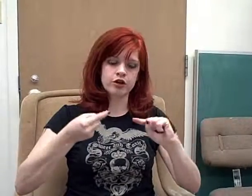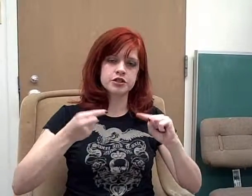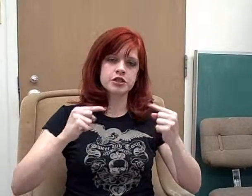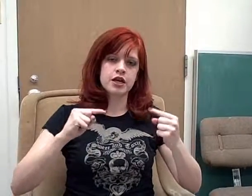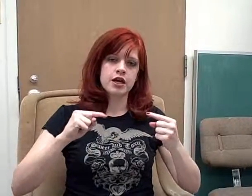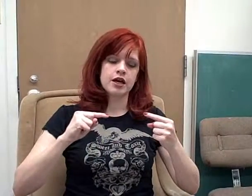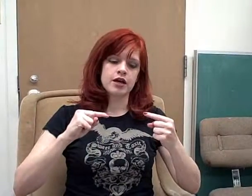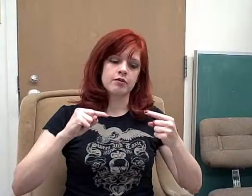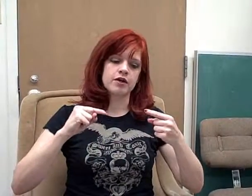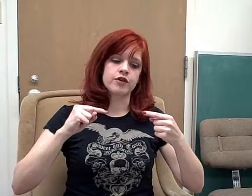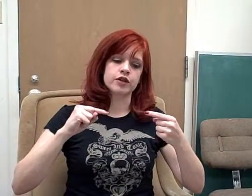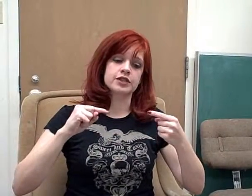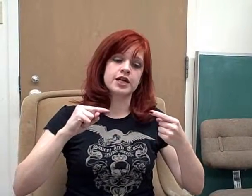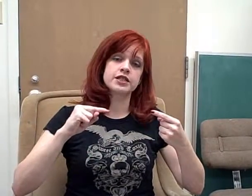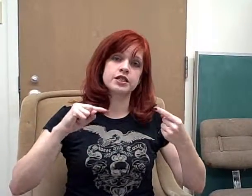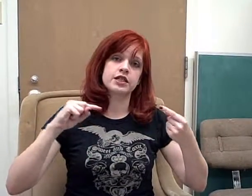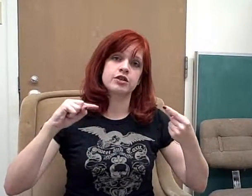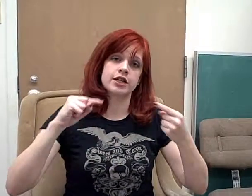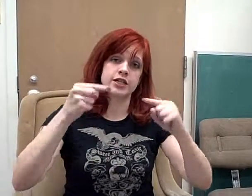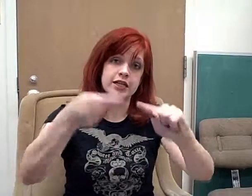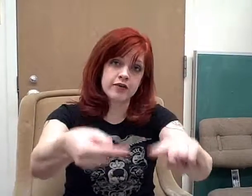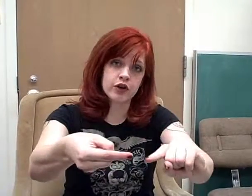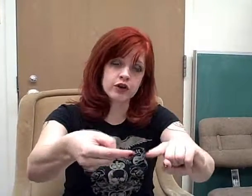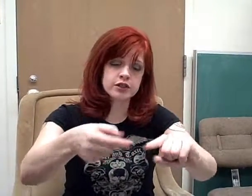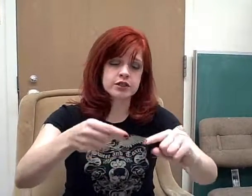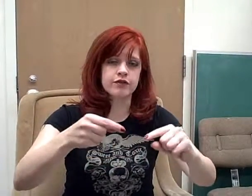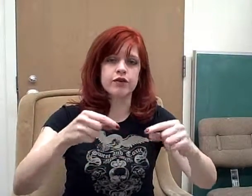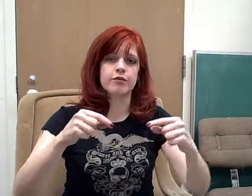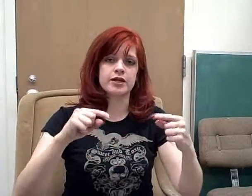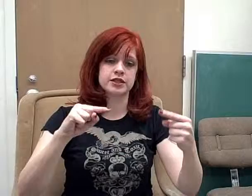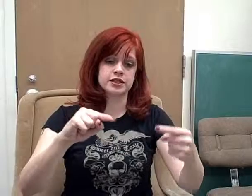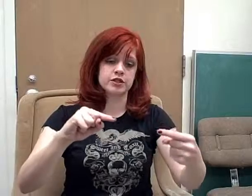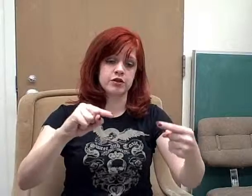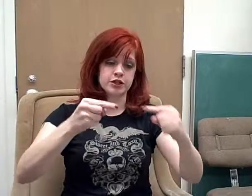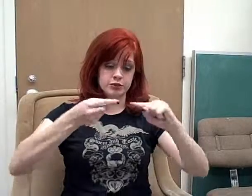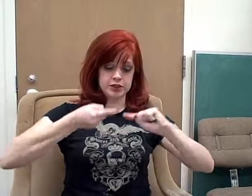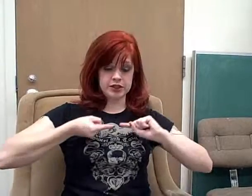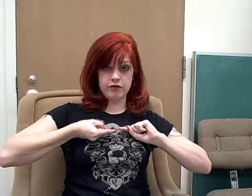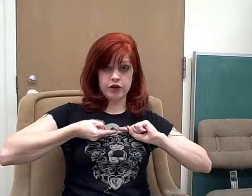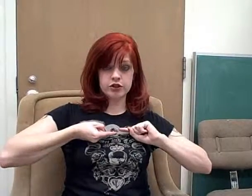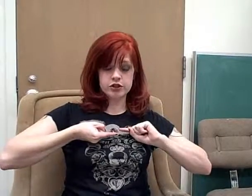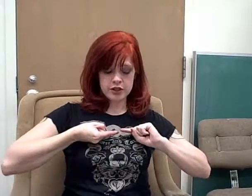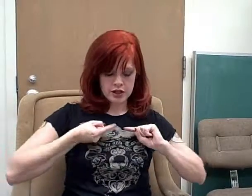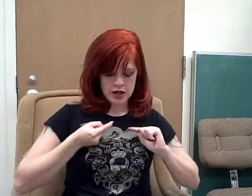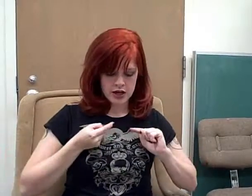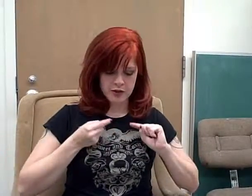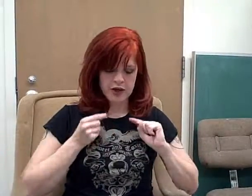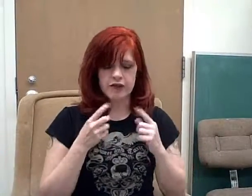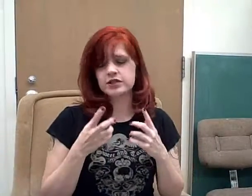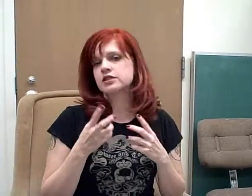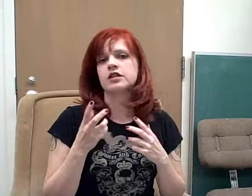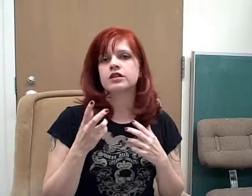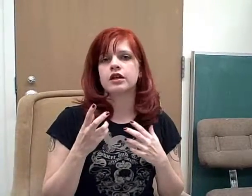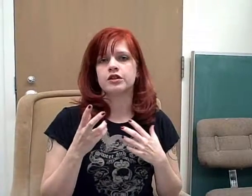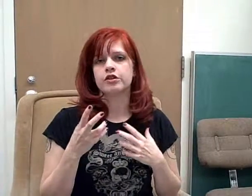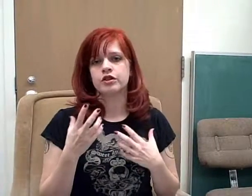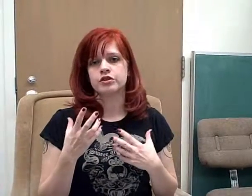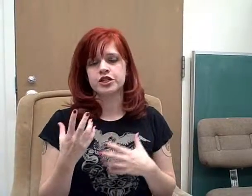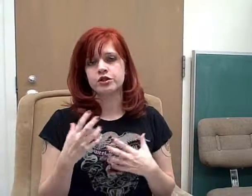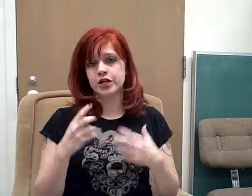Hurt. If you're a sadist, then you like to give hurt. If you're a masochist, then you like to receive hurt. And this is you can change the location